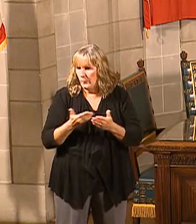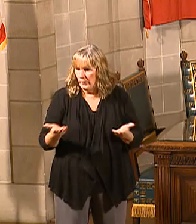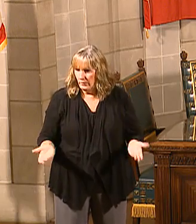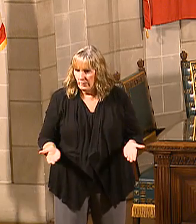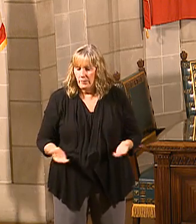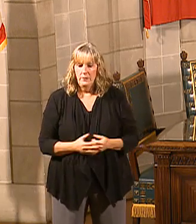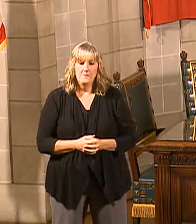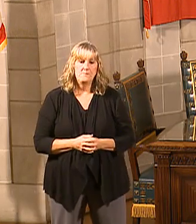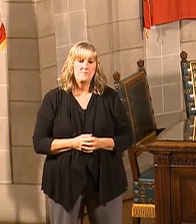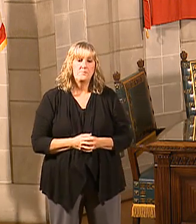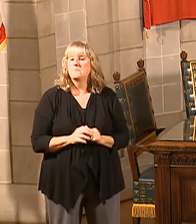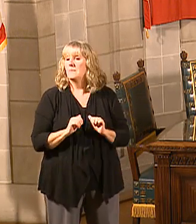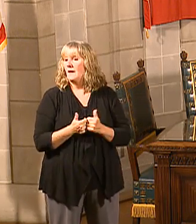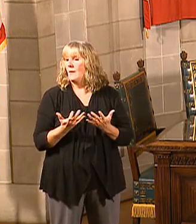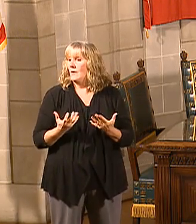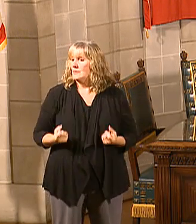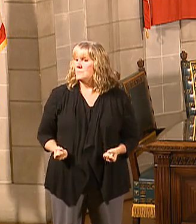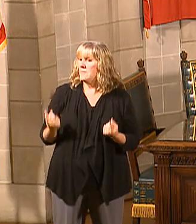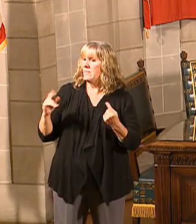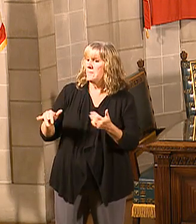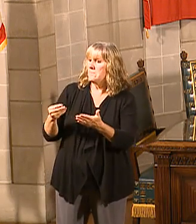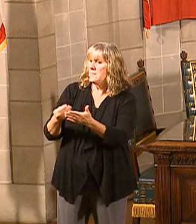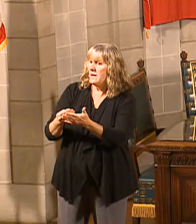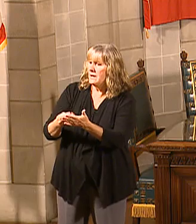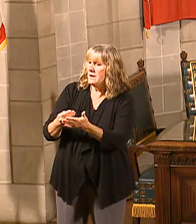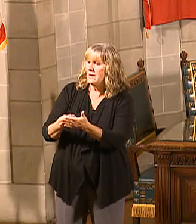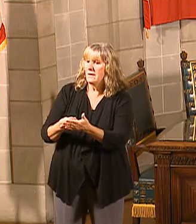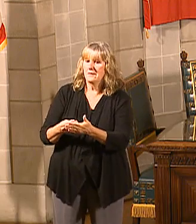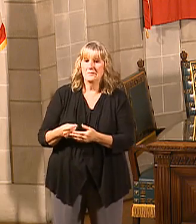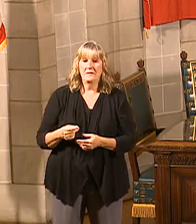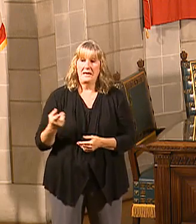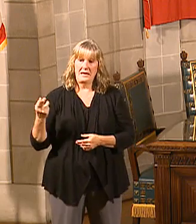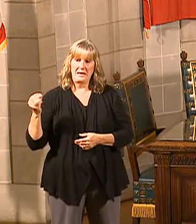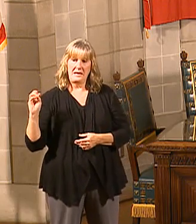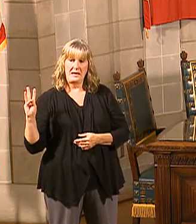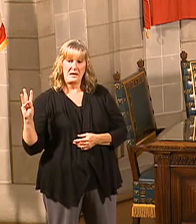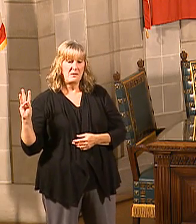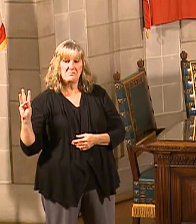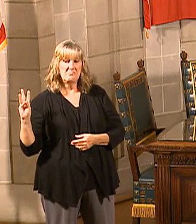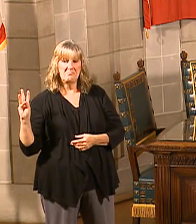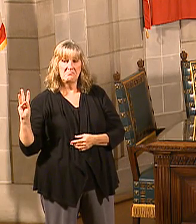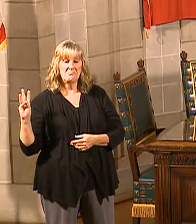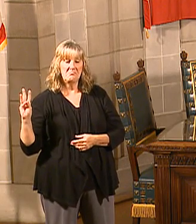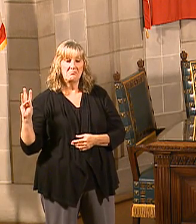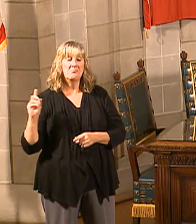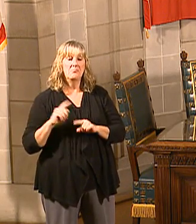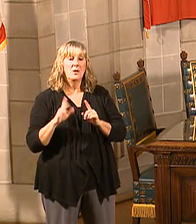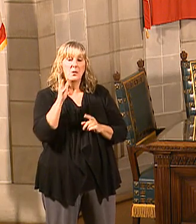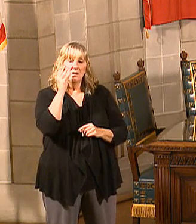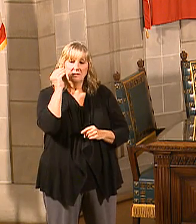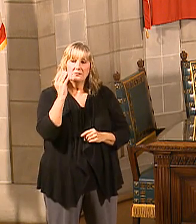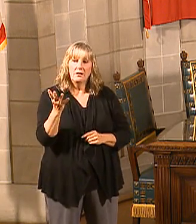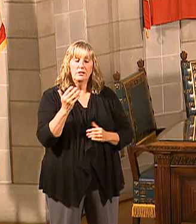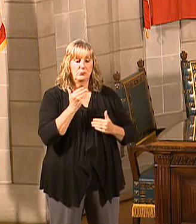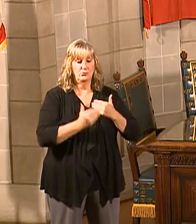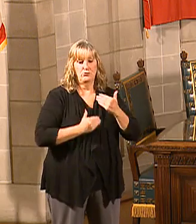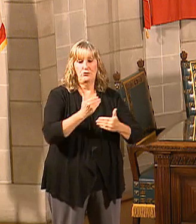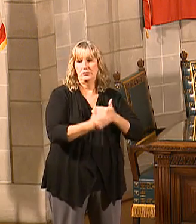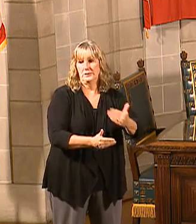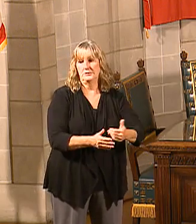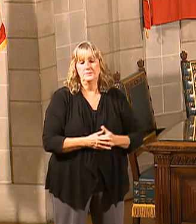regard to how do I want to spend the money, I'm not going to tell you what I'm going to propose, but what I will tell you is what the process is going to